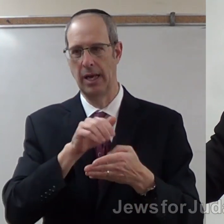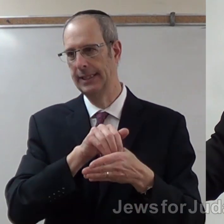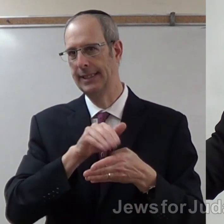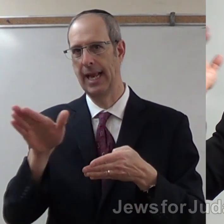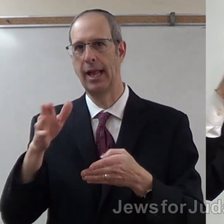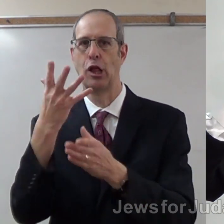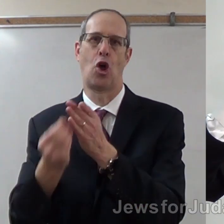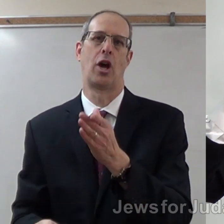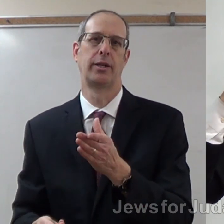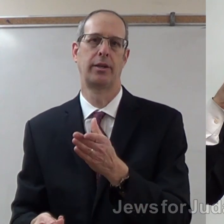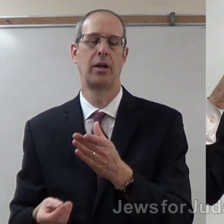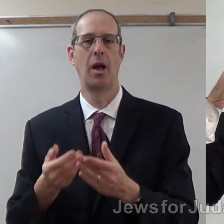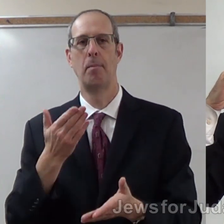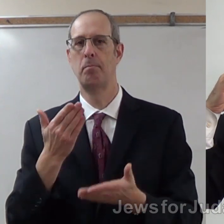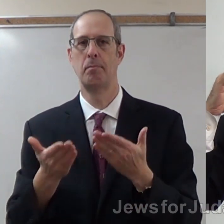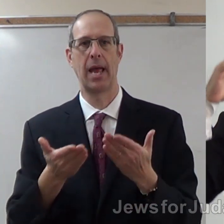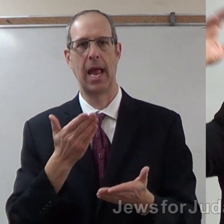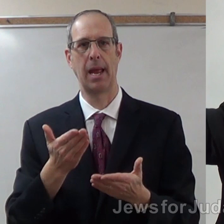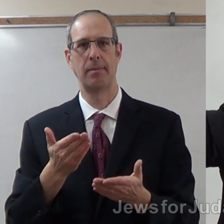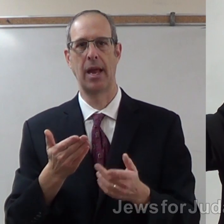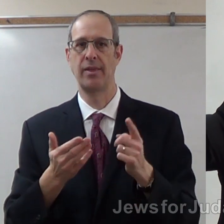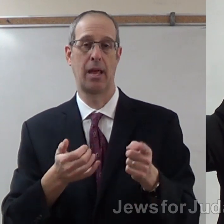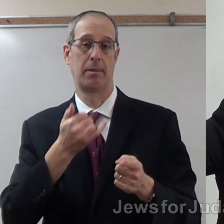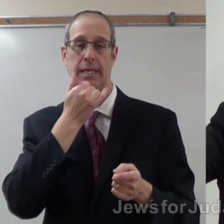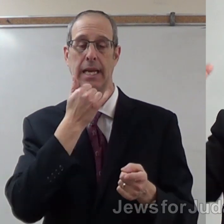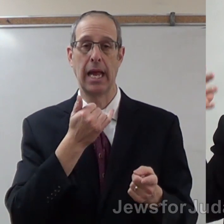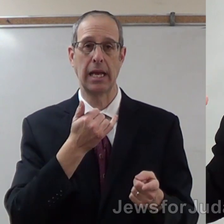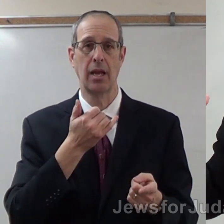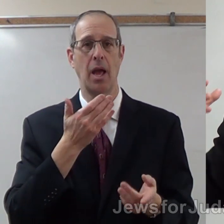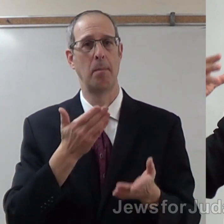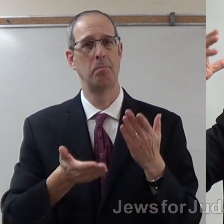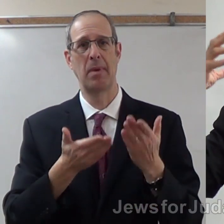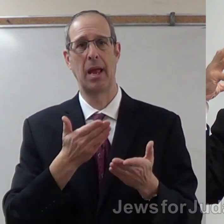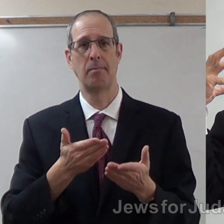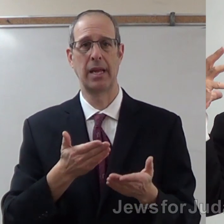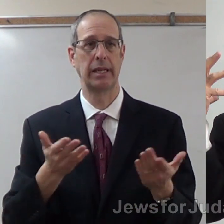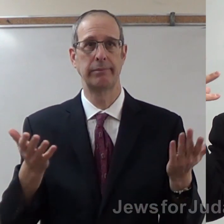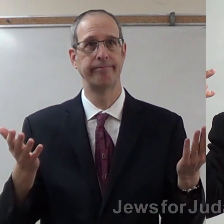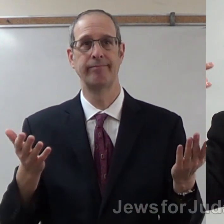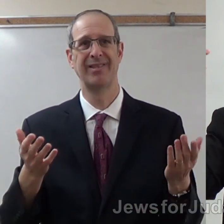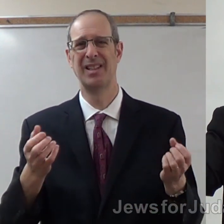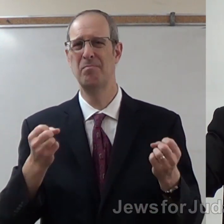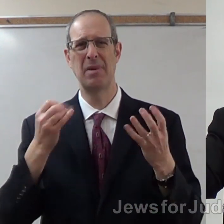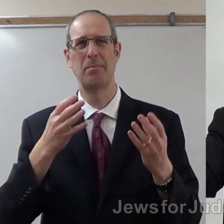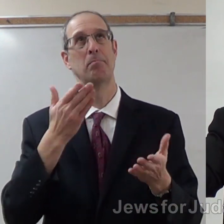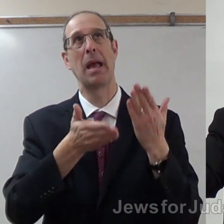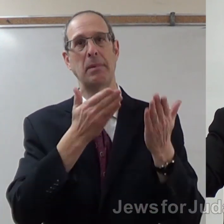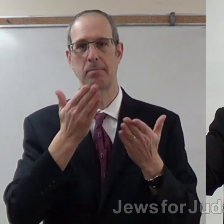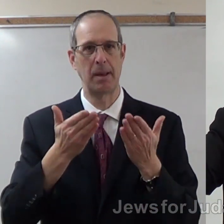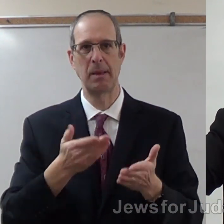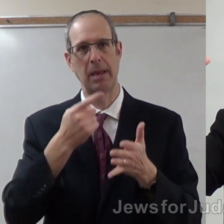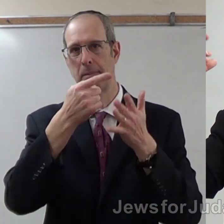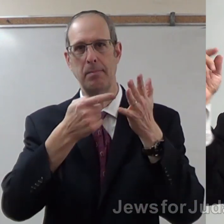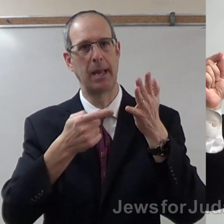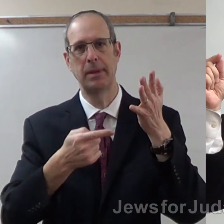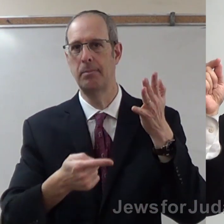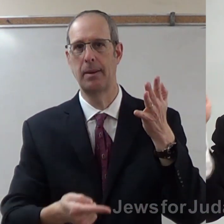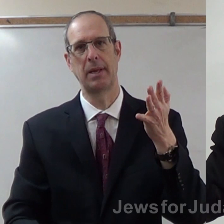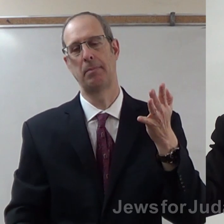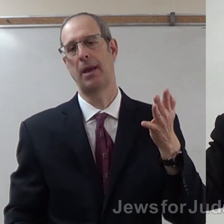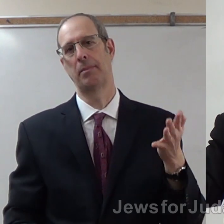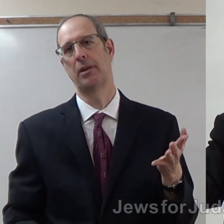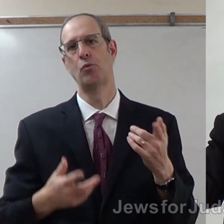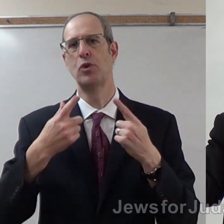mail. Maybe they just made a mistake. Maybe they forgot. There's so many maybes you can come up with when